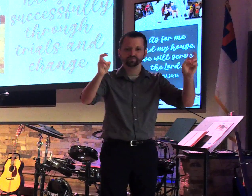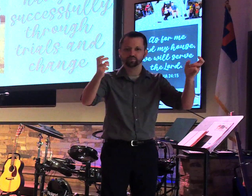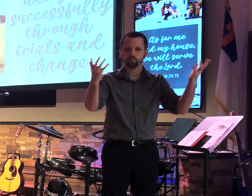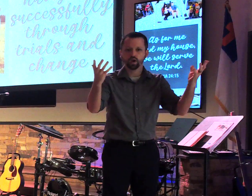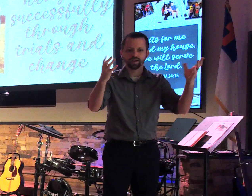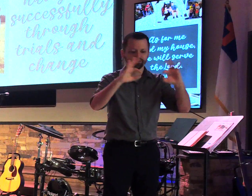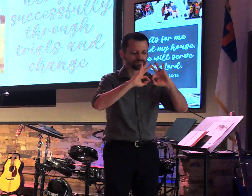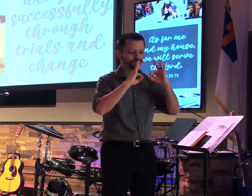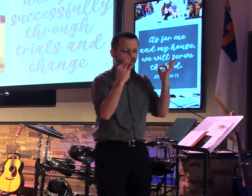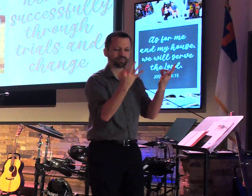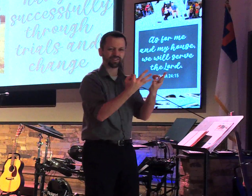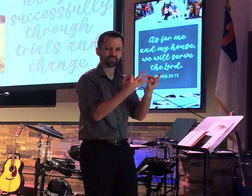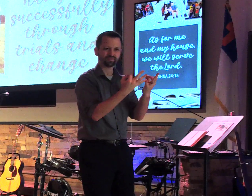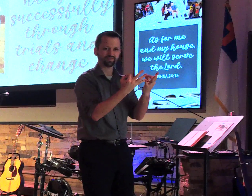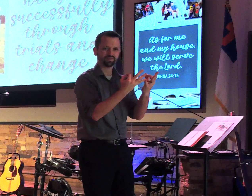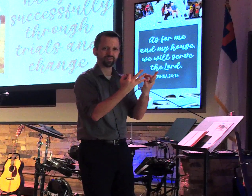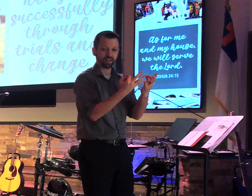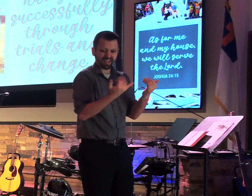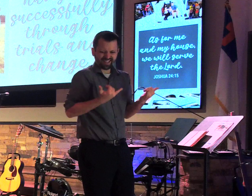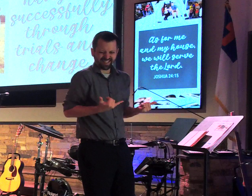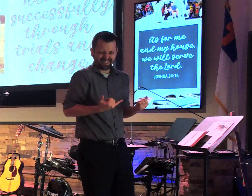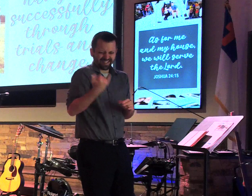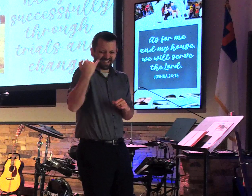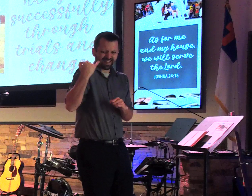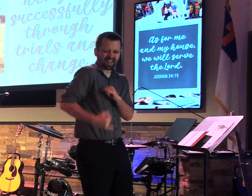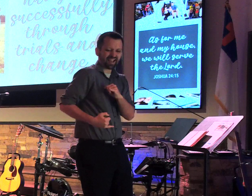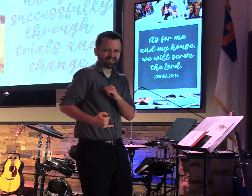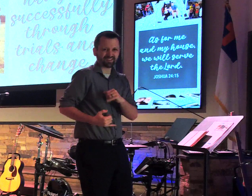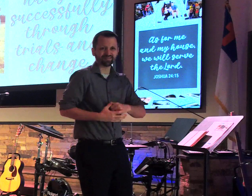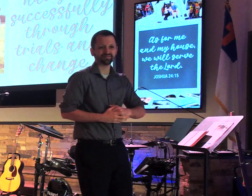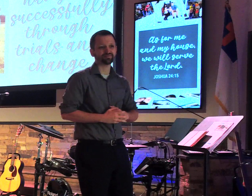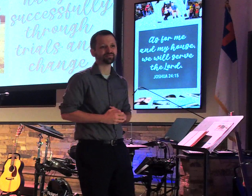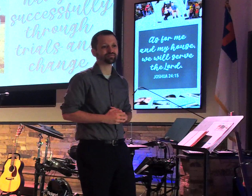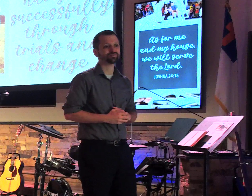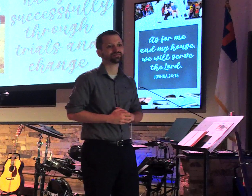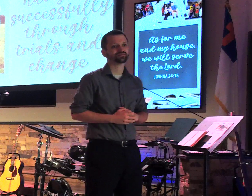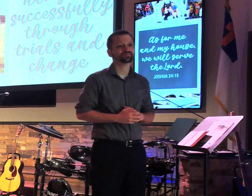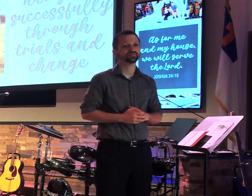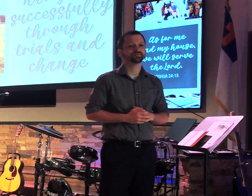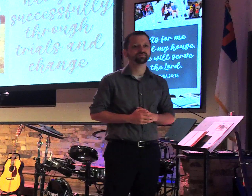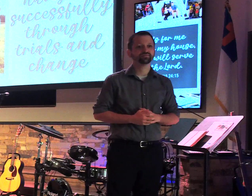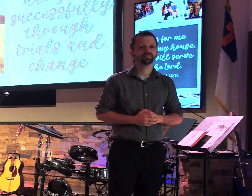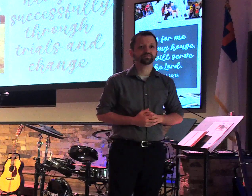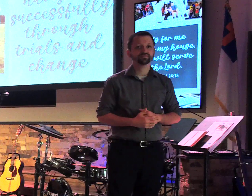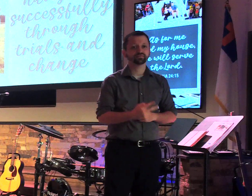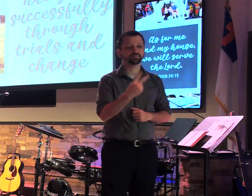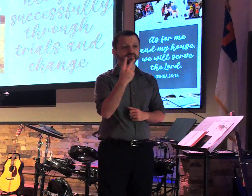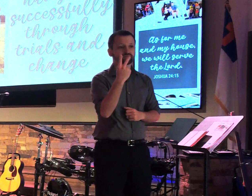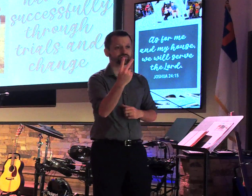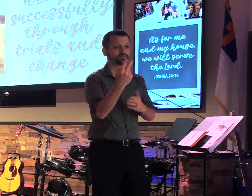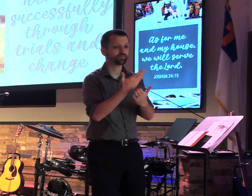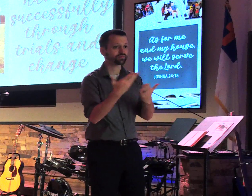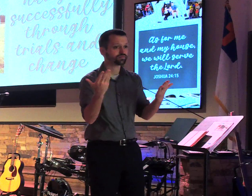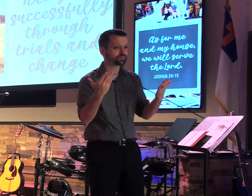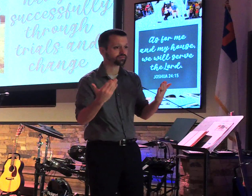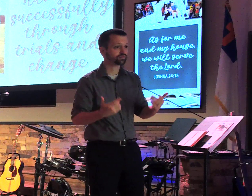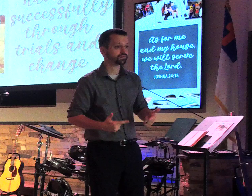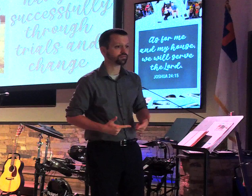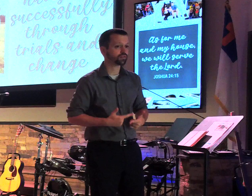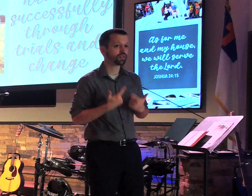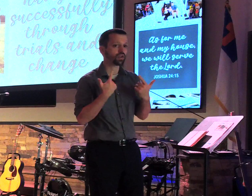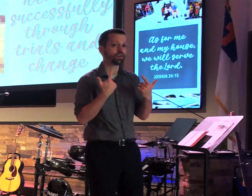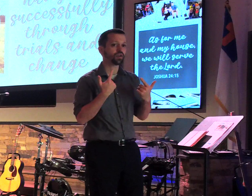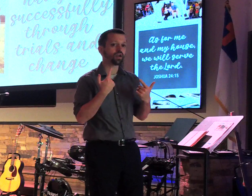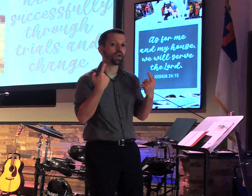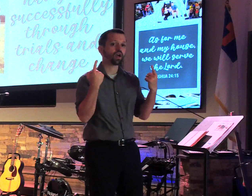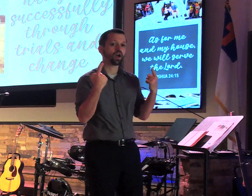the family, and we're going to wrap it up today. There are two things in life that are